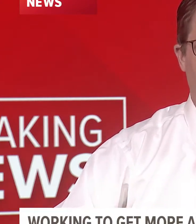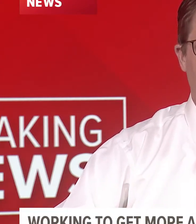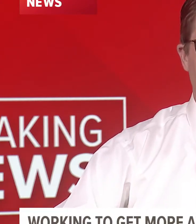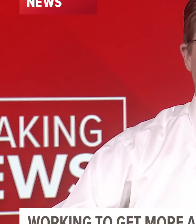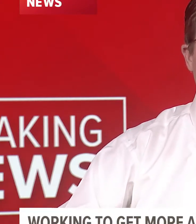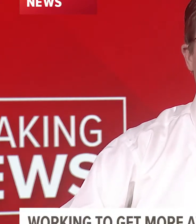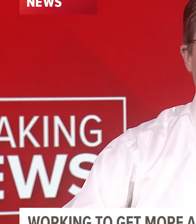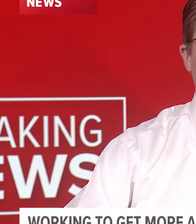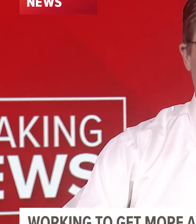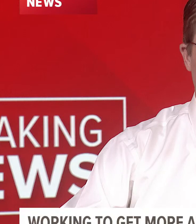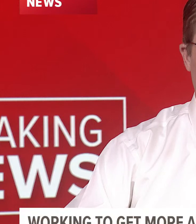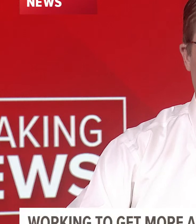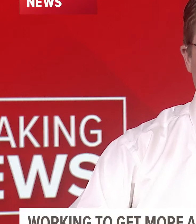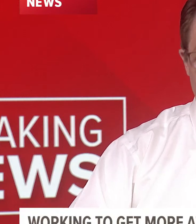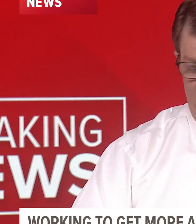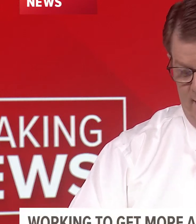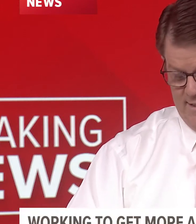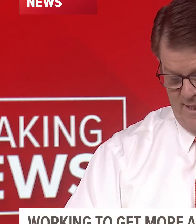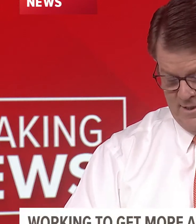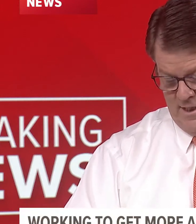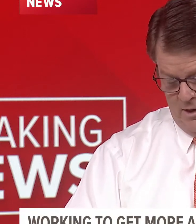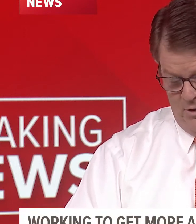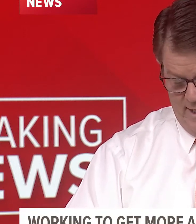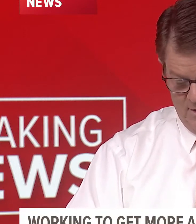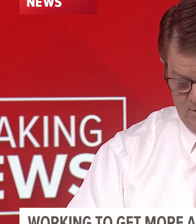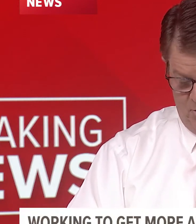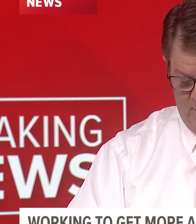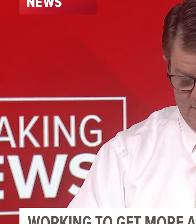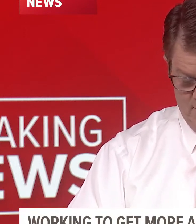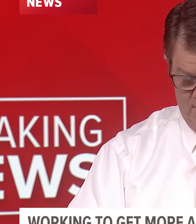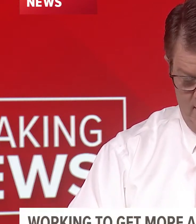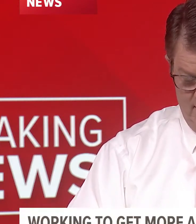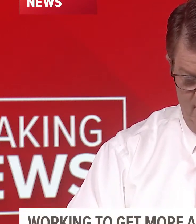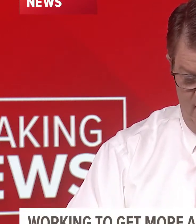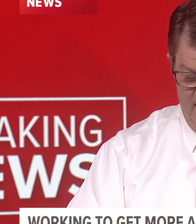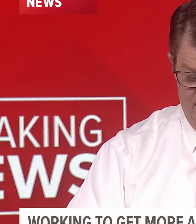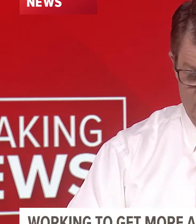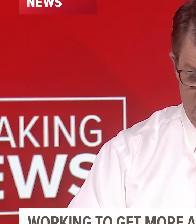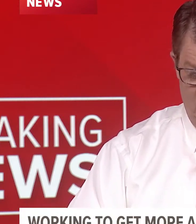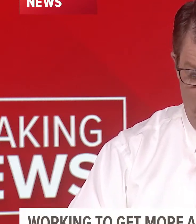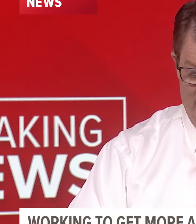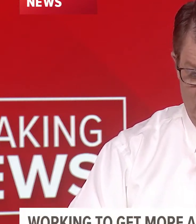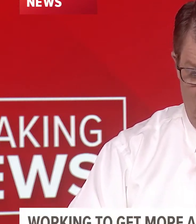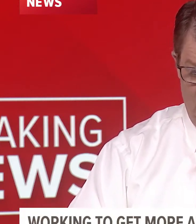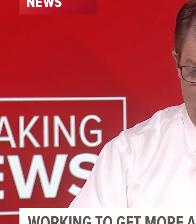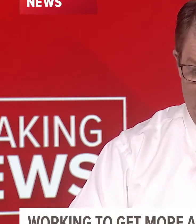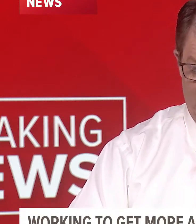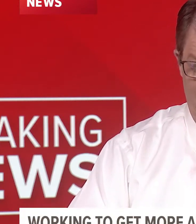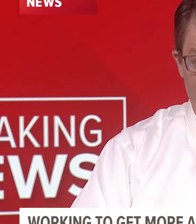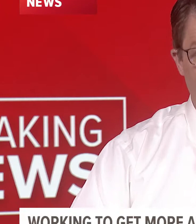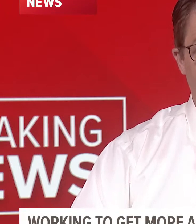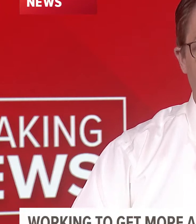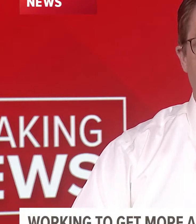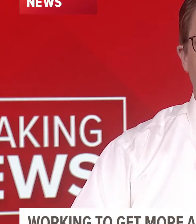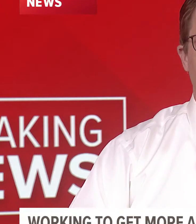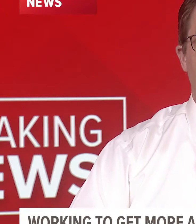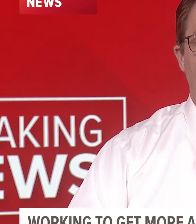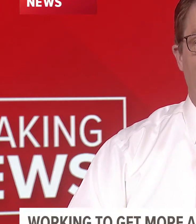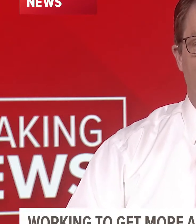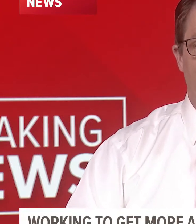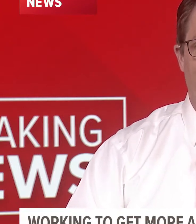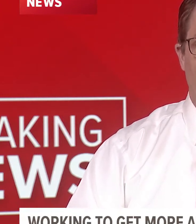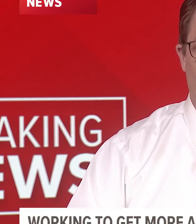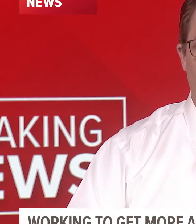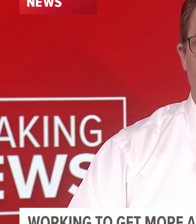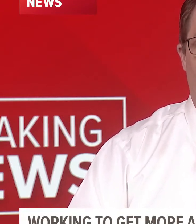need arises for testing locations across the state. They're still waiting on 1.5 million